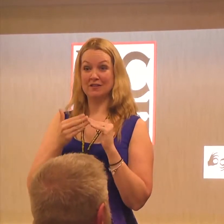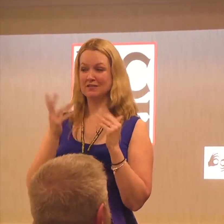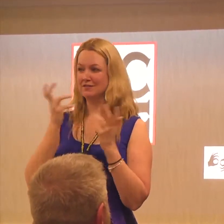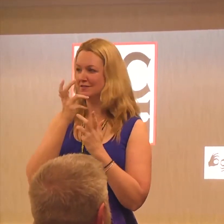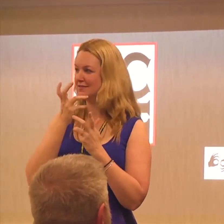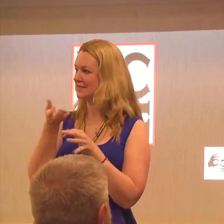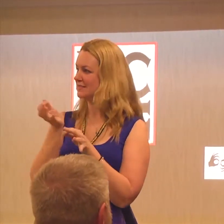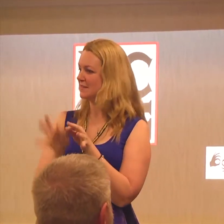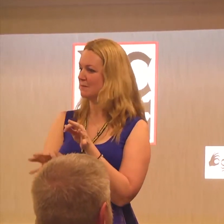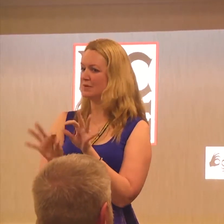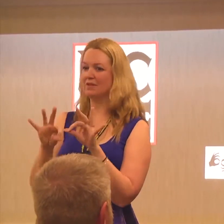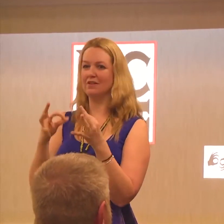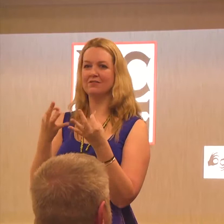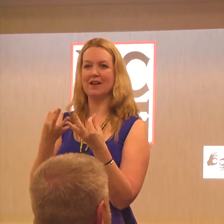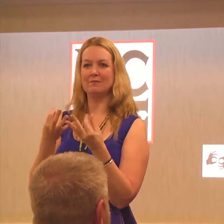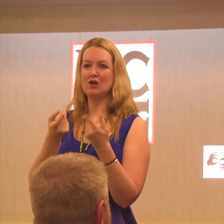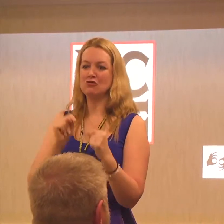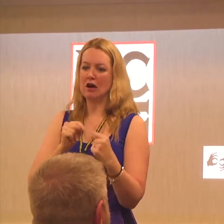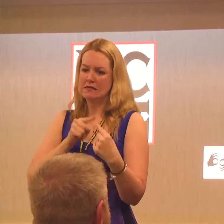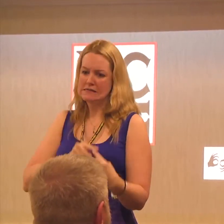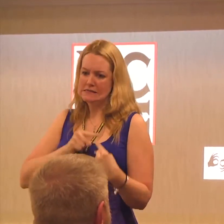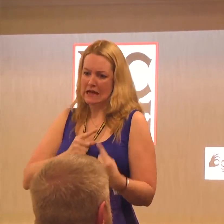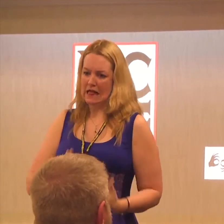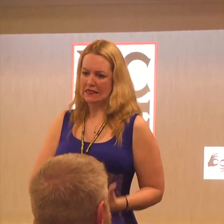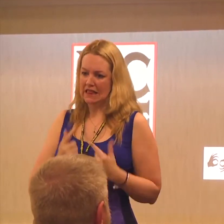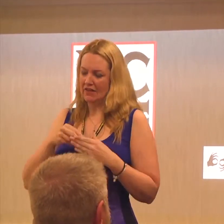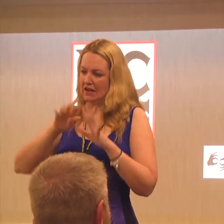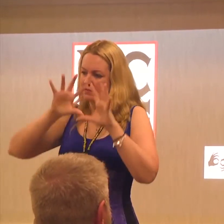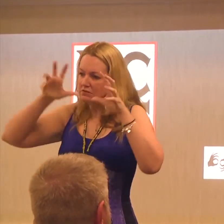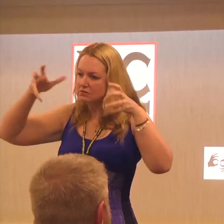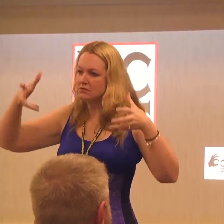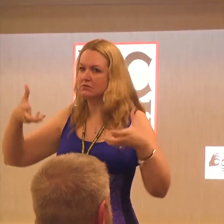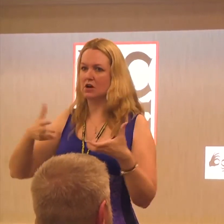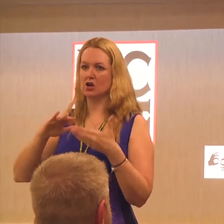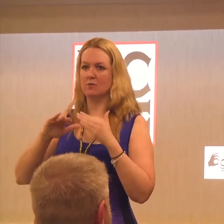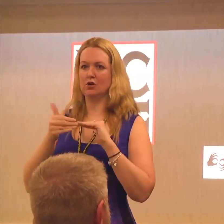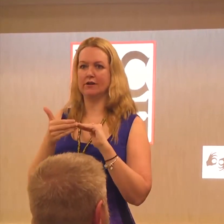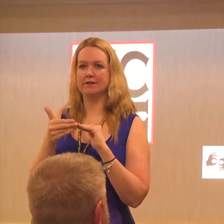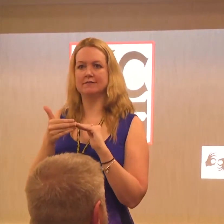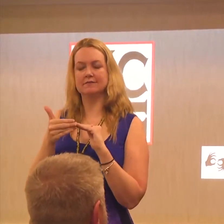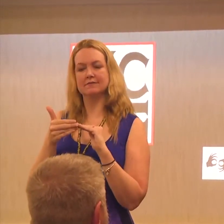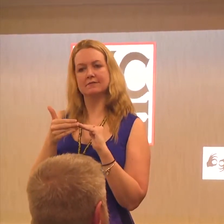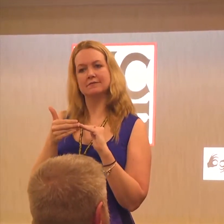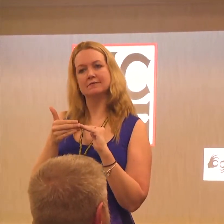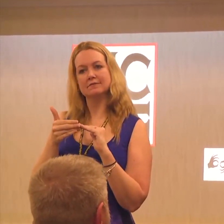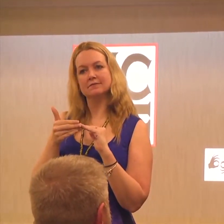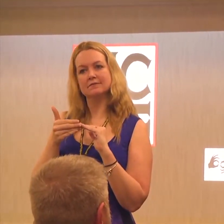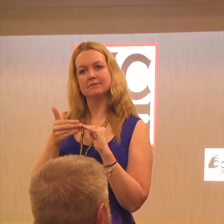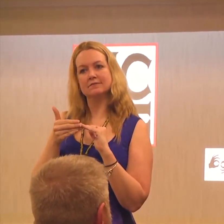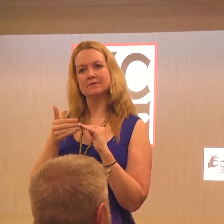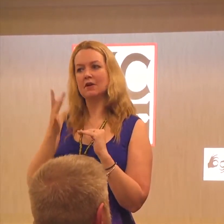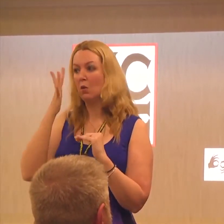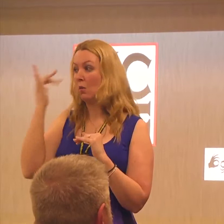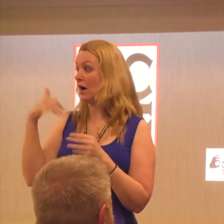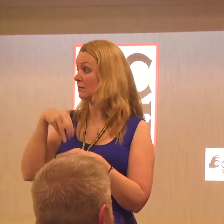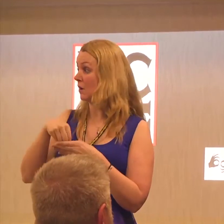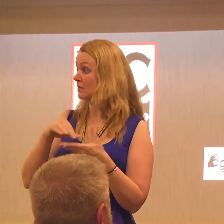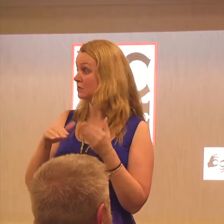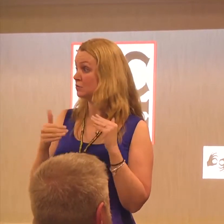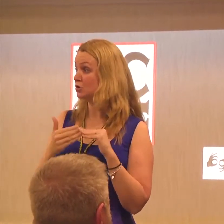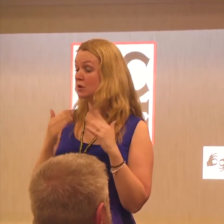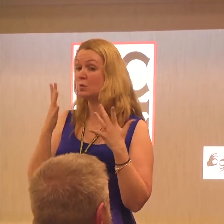simple family trying to coexist within a much larger community. Why am I part of this